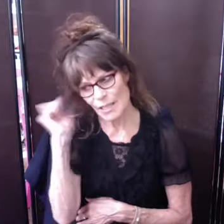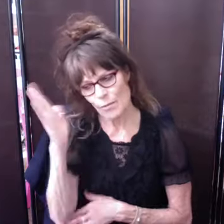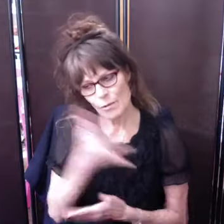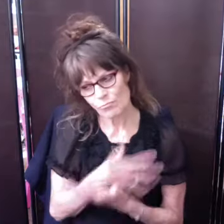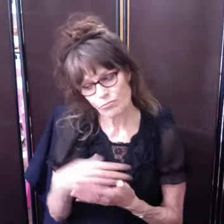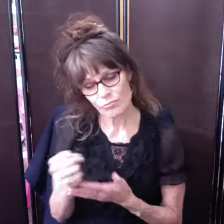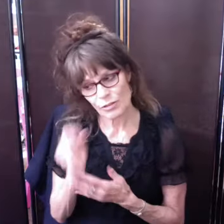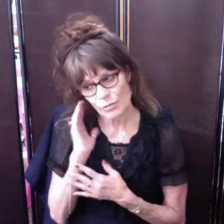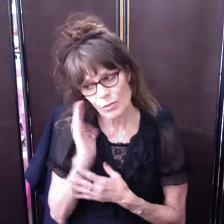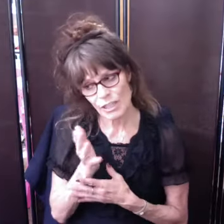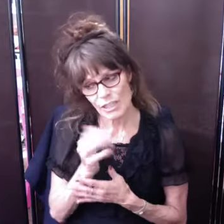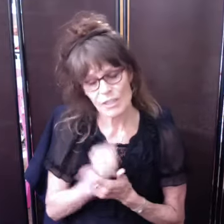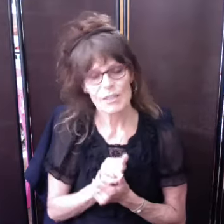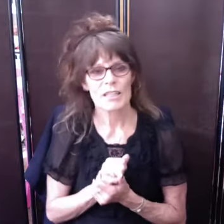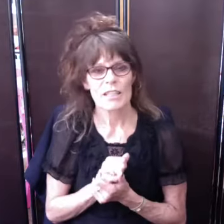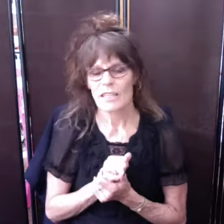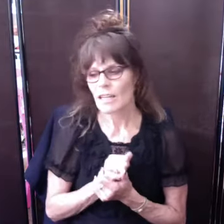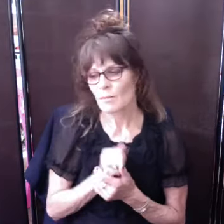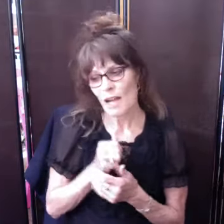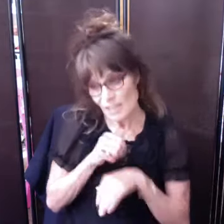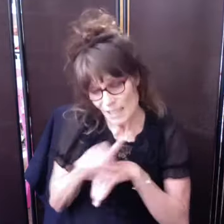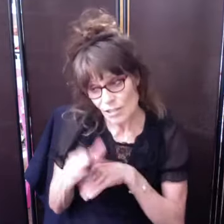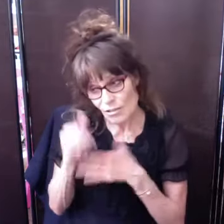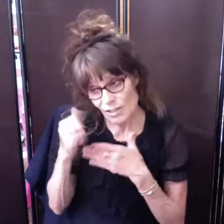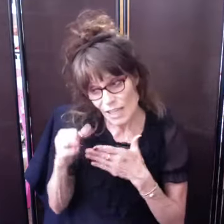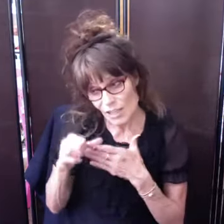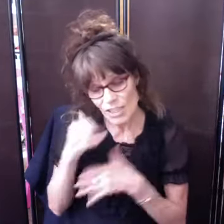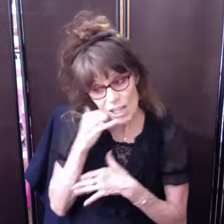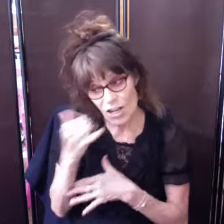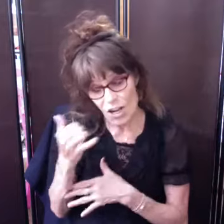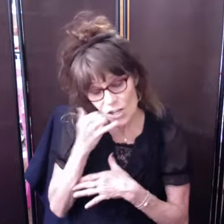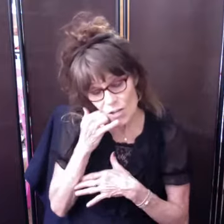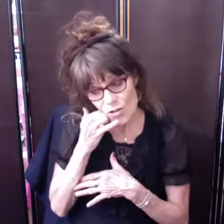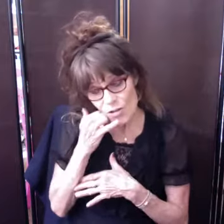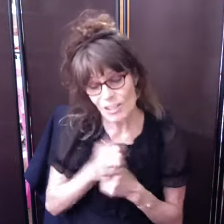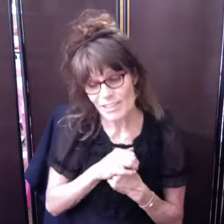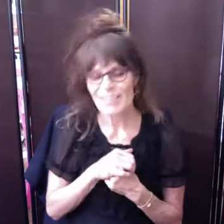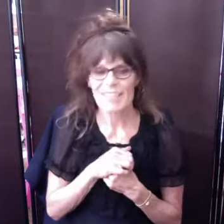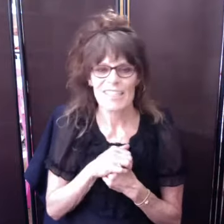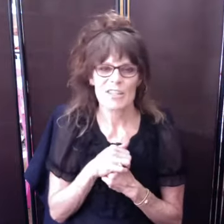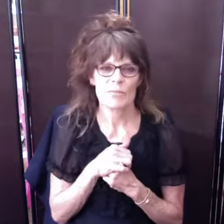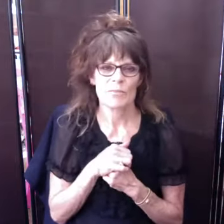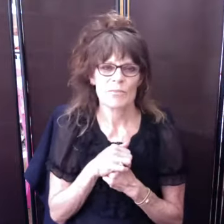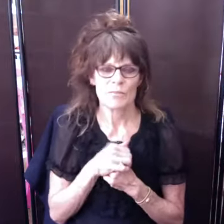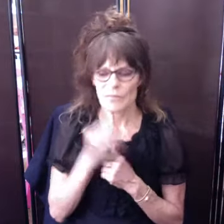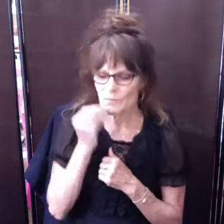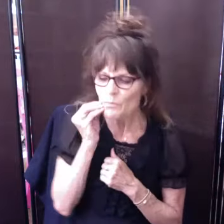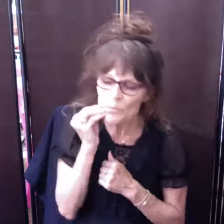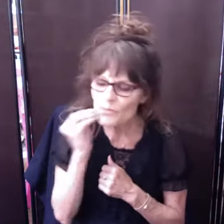here in Lafayette. I'm going to send you postcards and call you just as often as I can. And she kissed me on the cheek, and we flew to